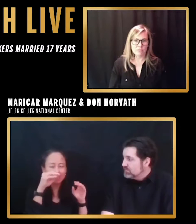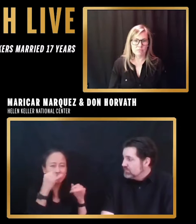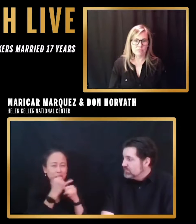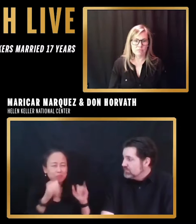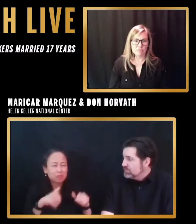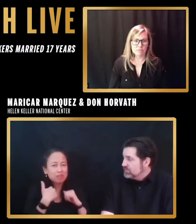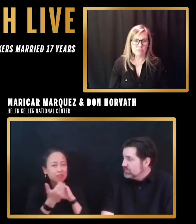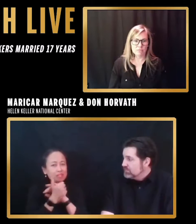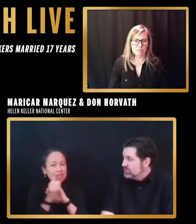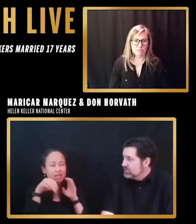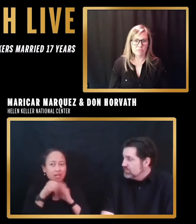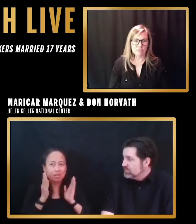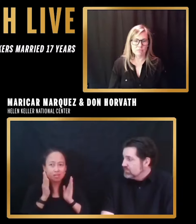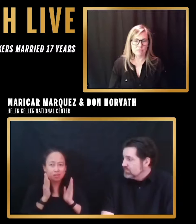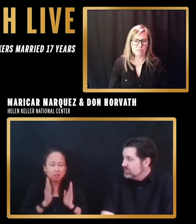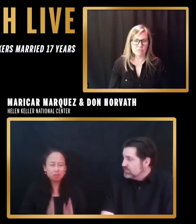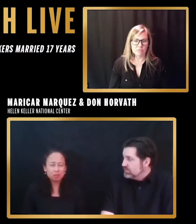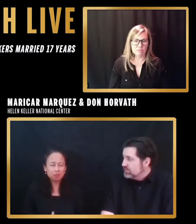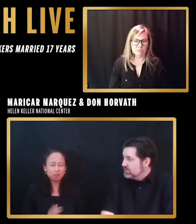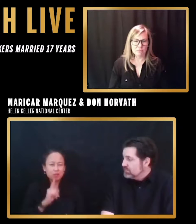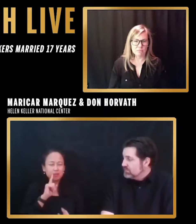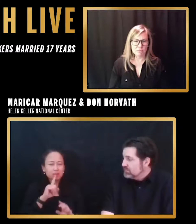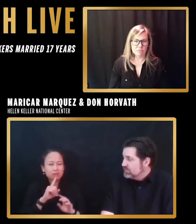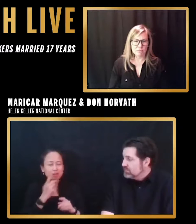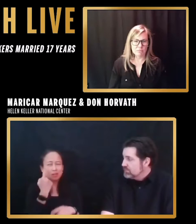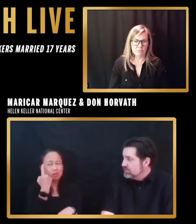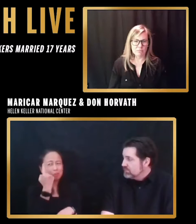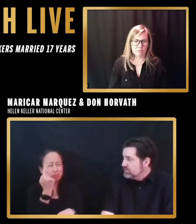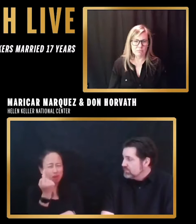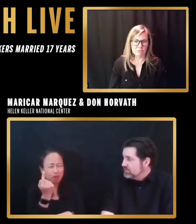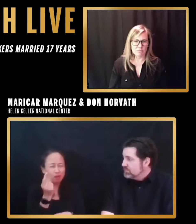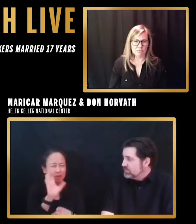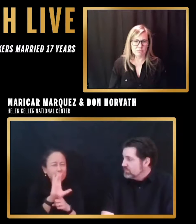you know, even though there's varying degrees of hearing and vision loss,